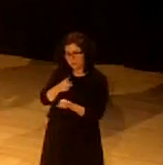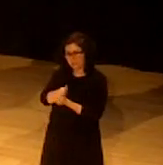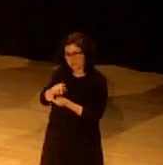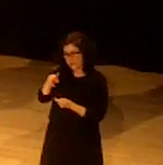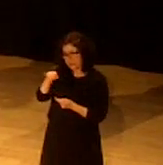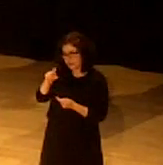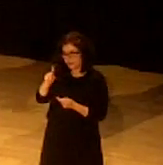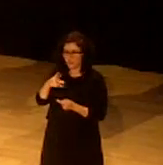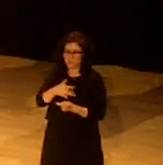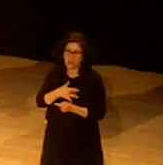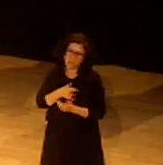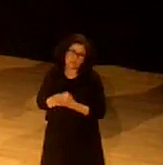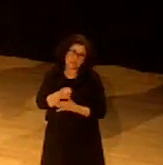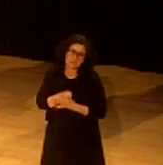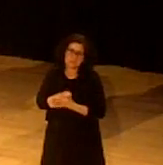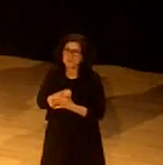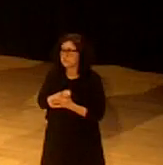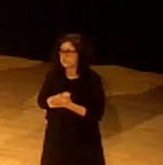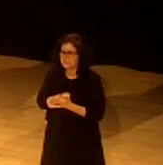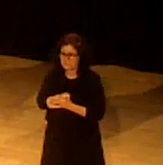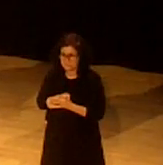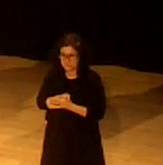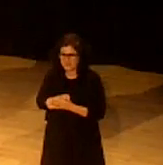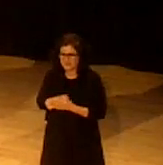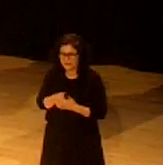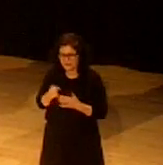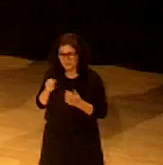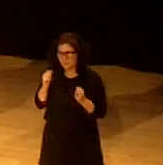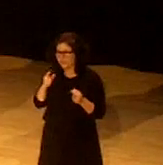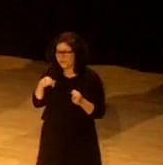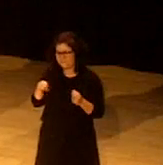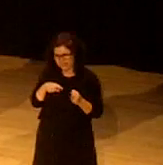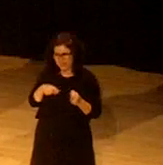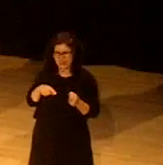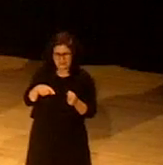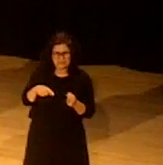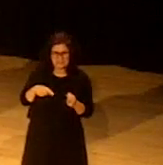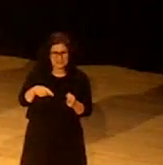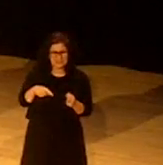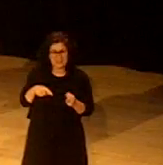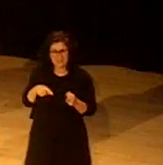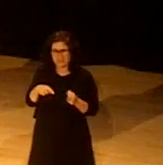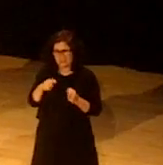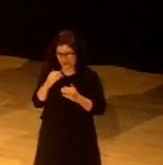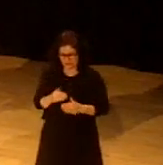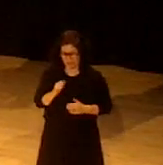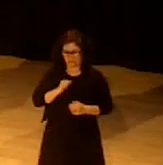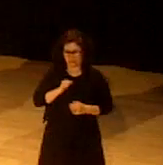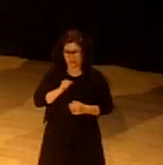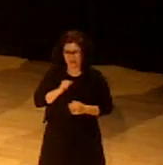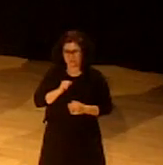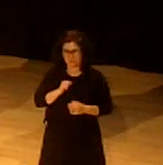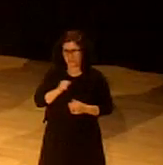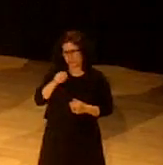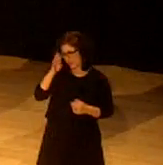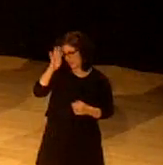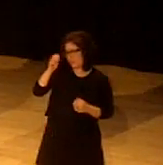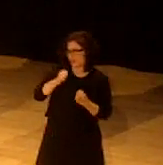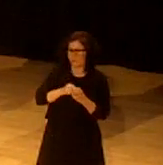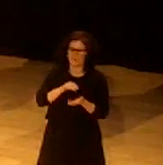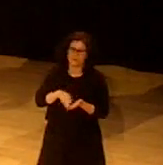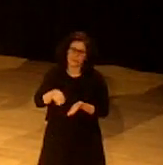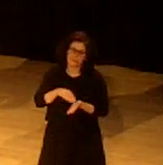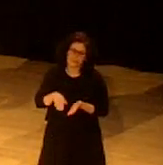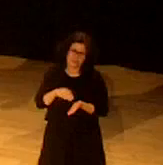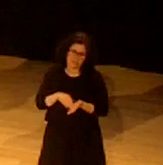fear and through compromise and through, again, our own form of self-imposed reductionism, we come up with qualifications again and